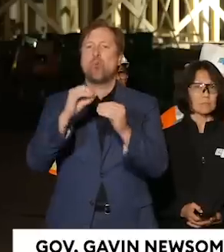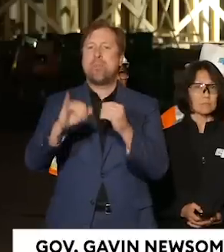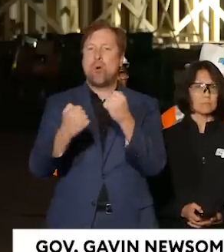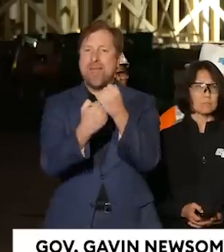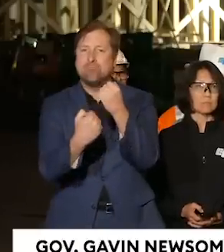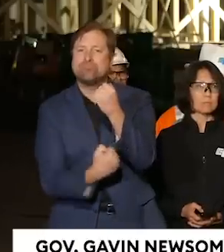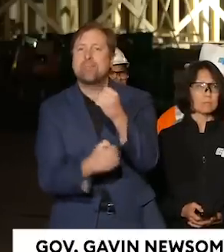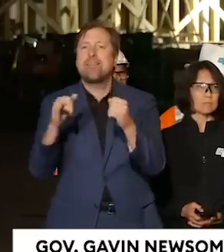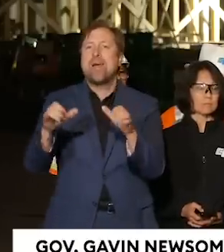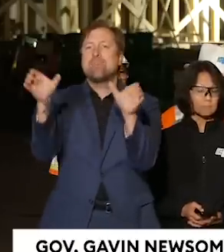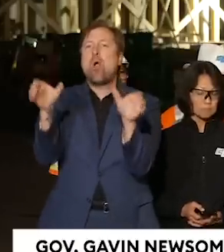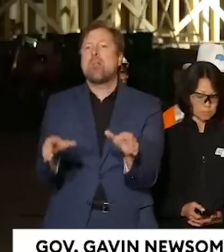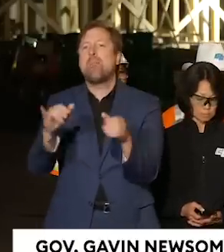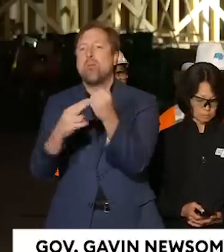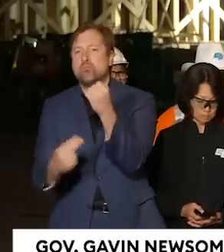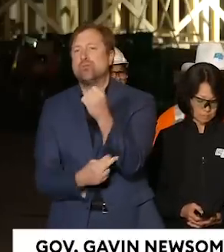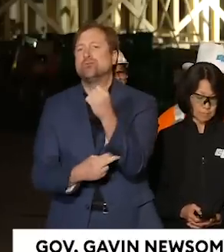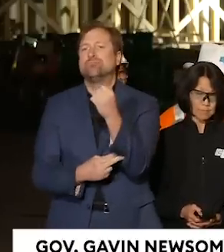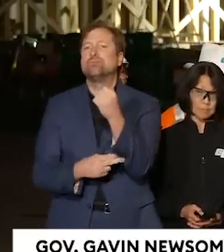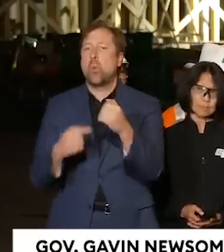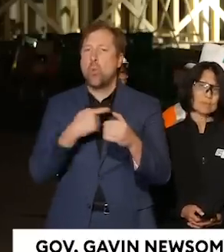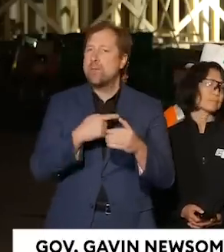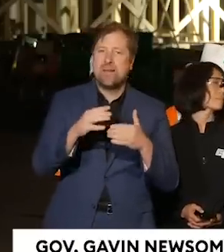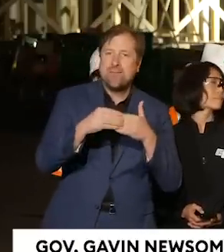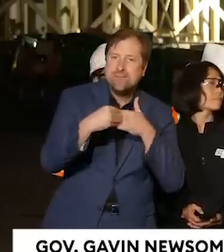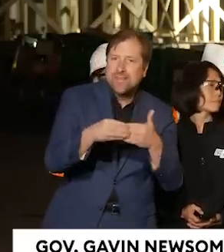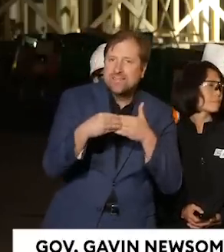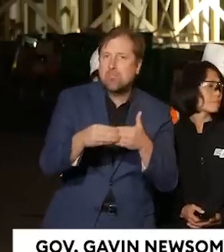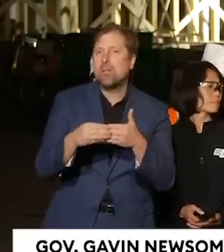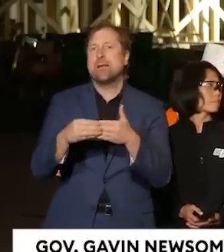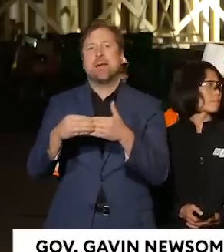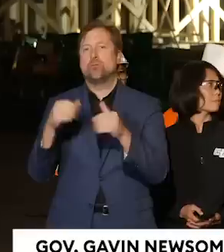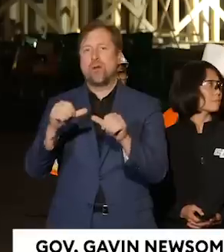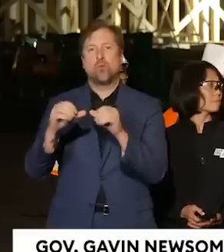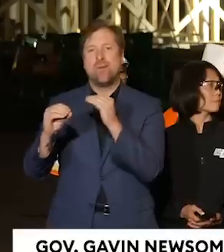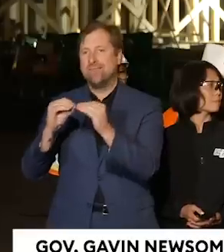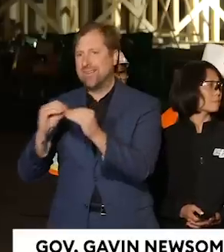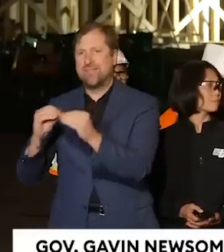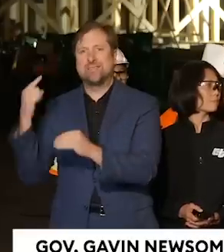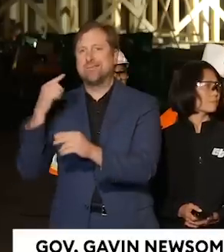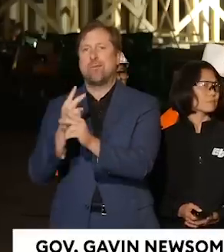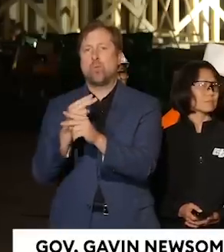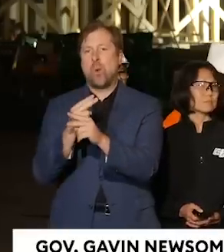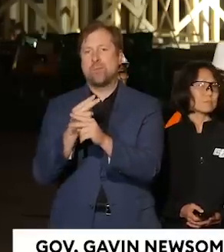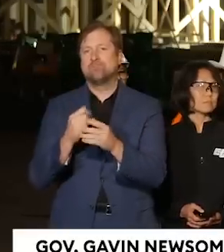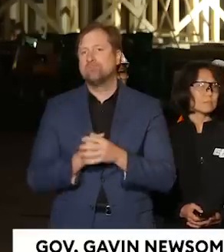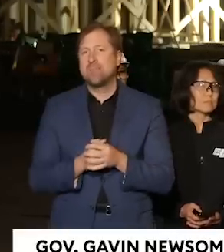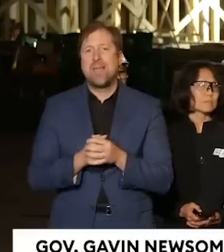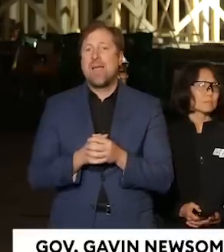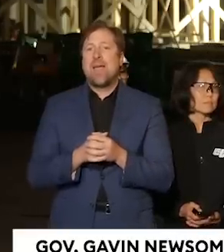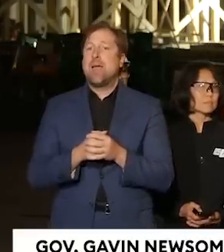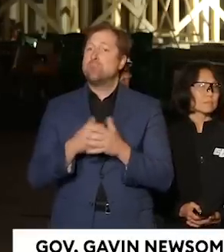these columns. So again, it's the flexibility, not just the time related to the vents that turned out to, again, be in our